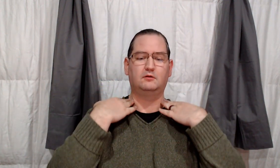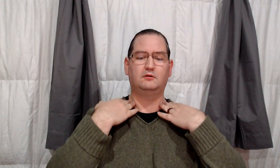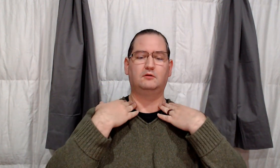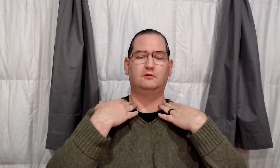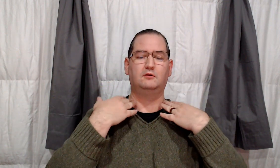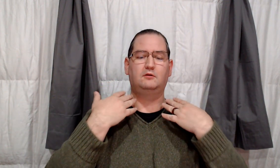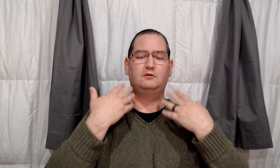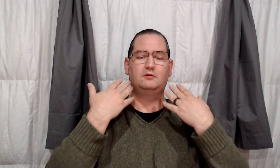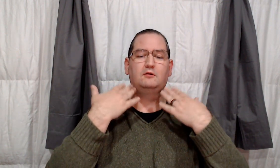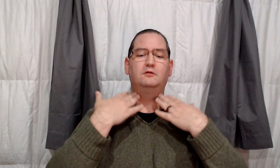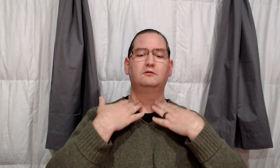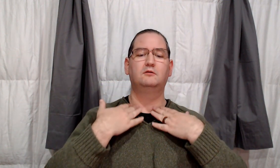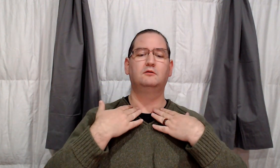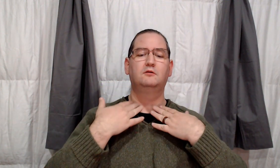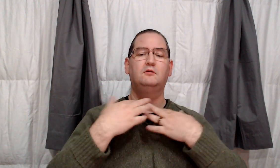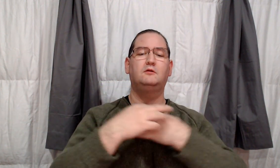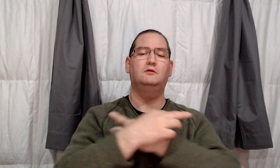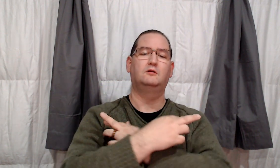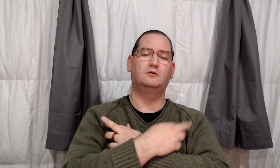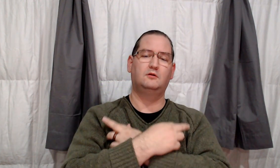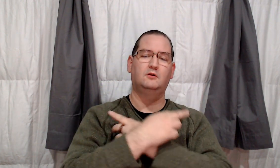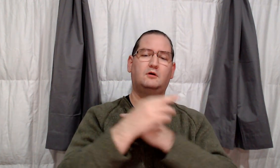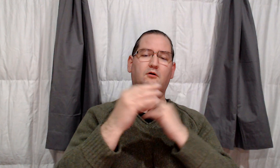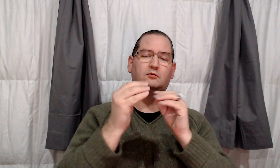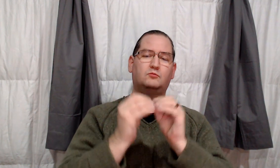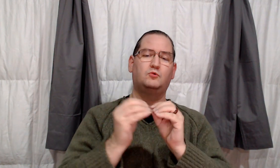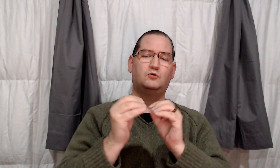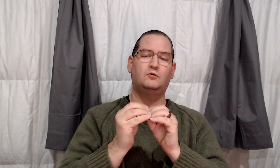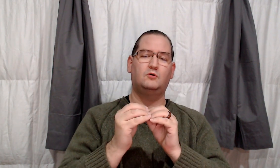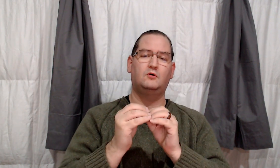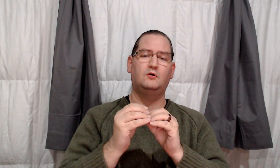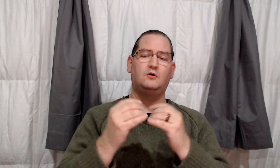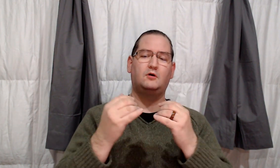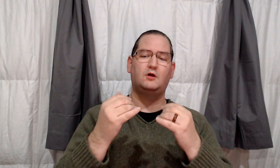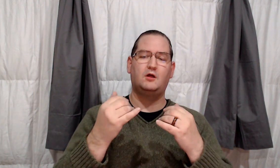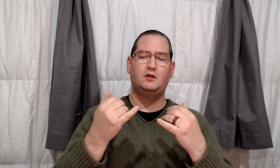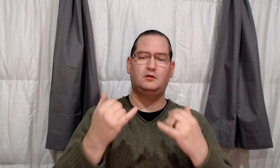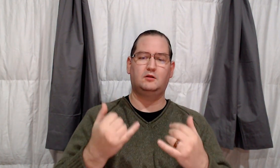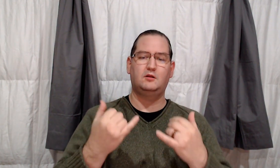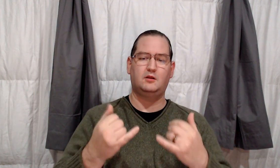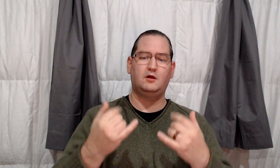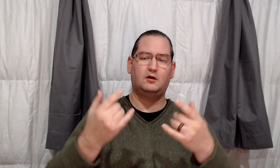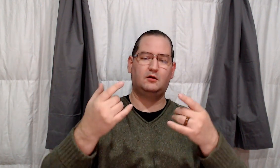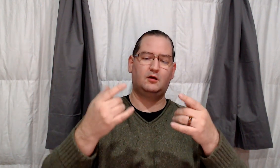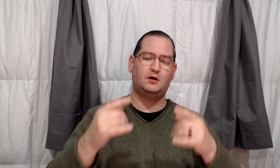Imagine that's happening automatically now. Let that feeling spread down into your shoulders,